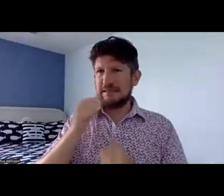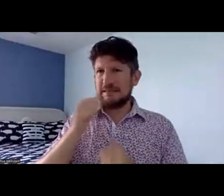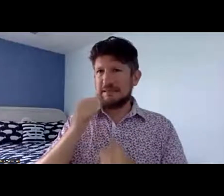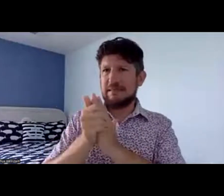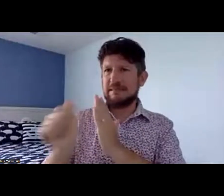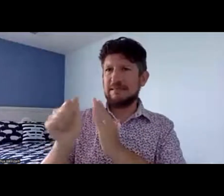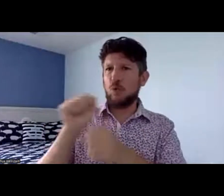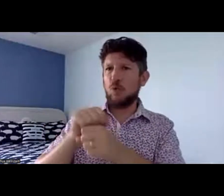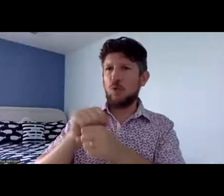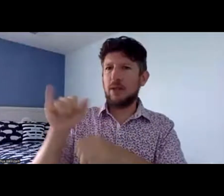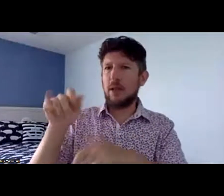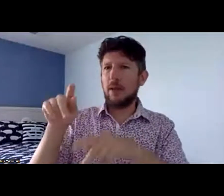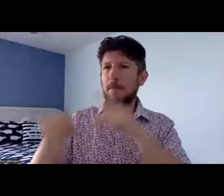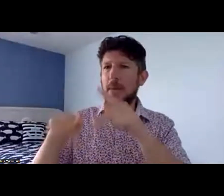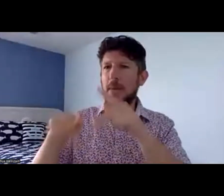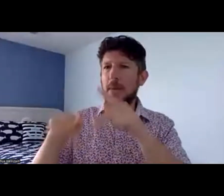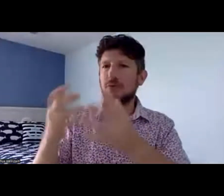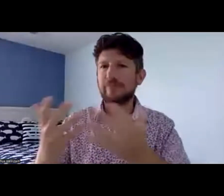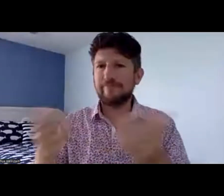that more later.